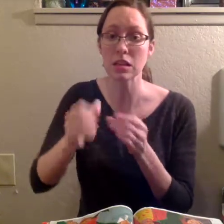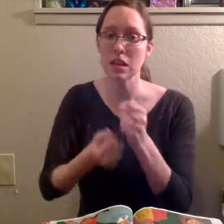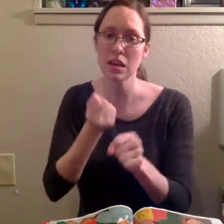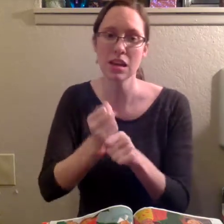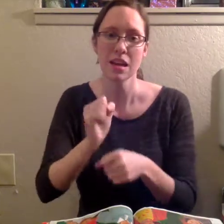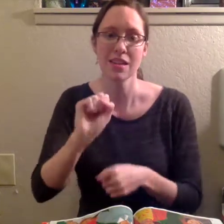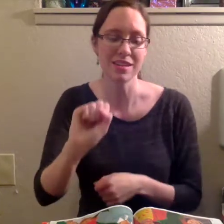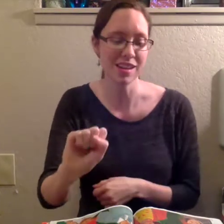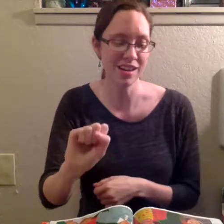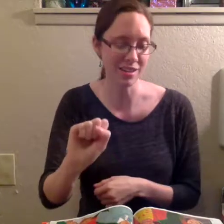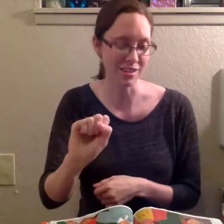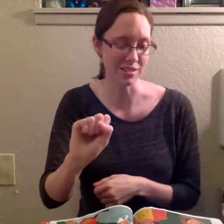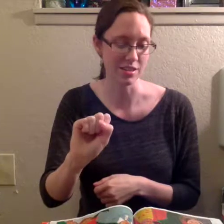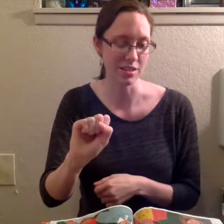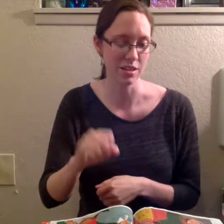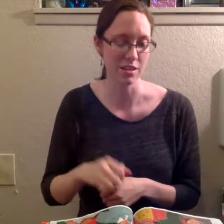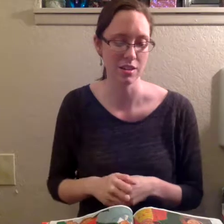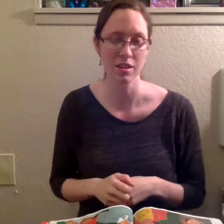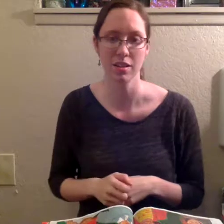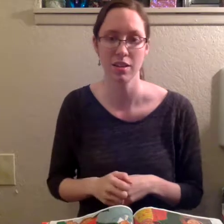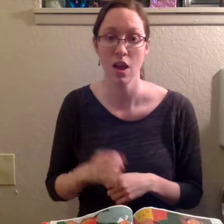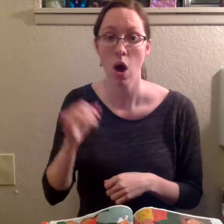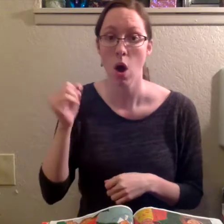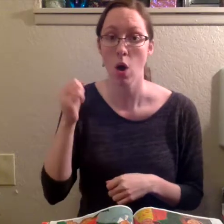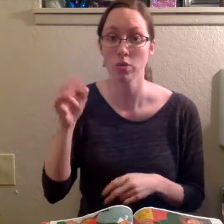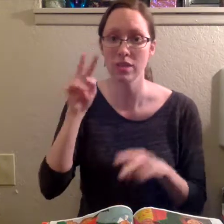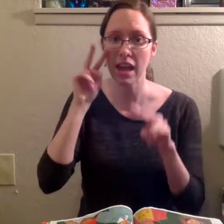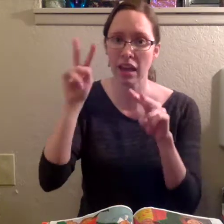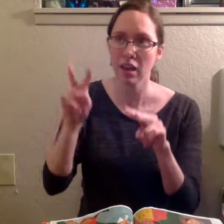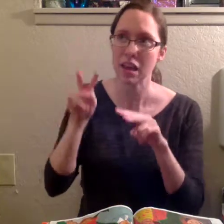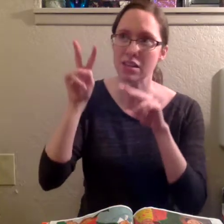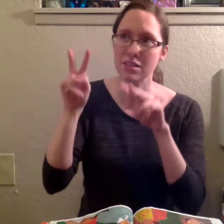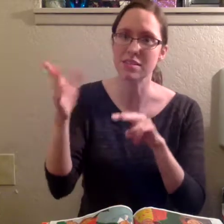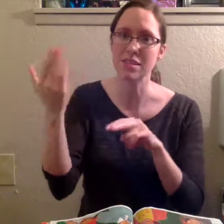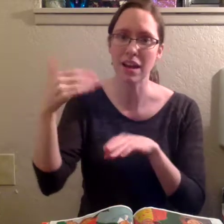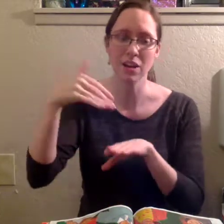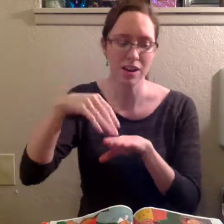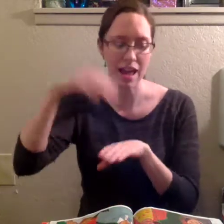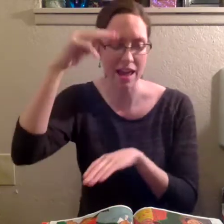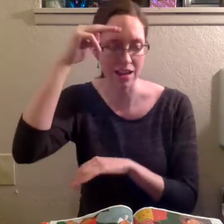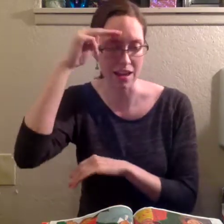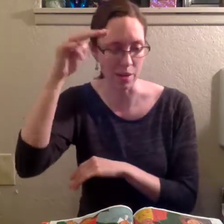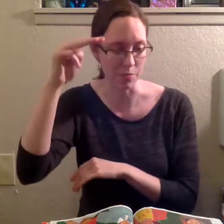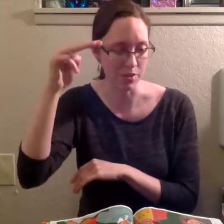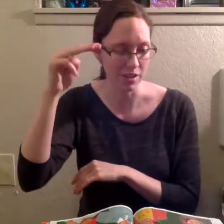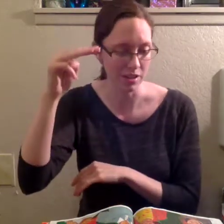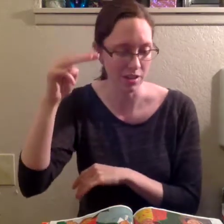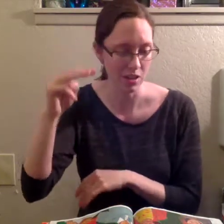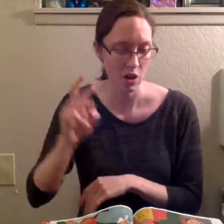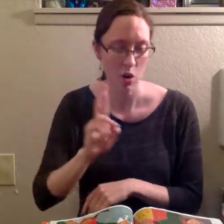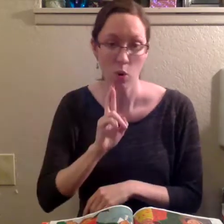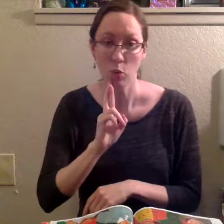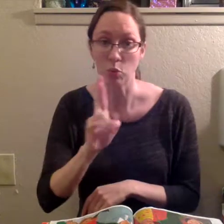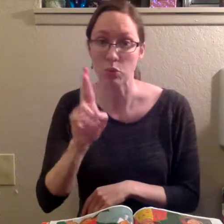million years." Jose stared at him.